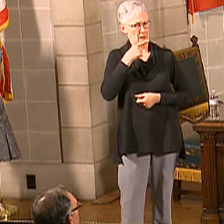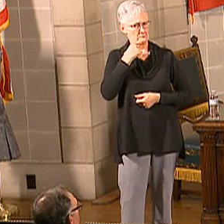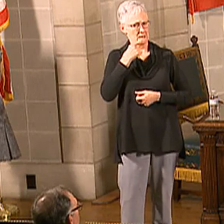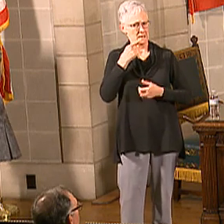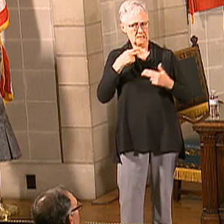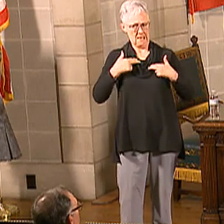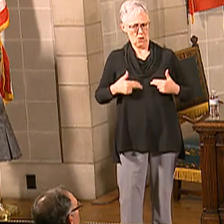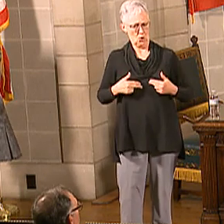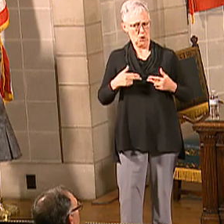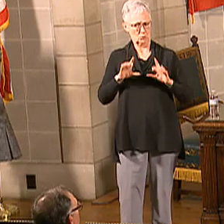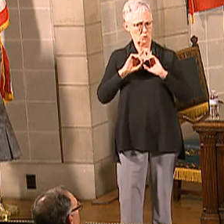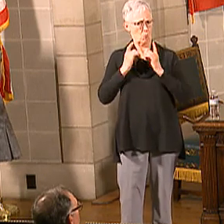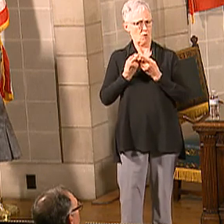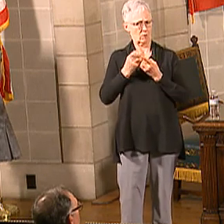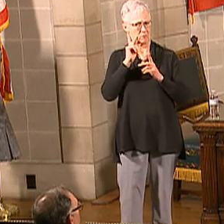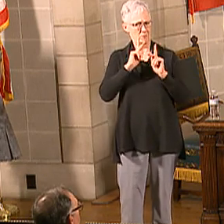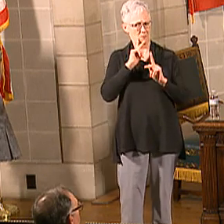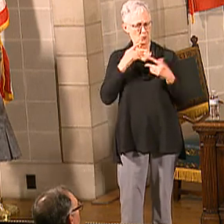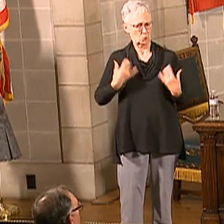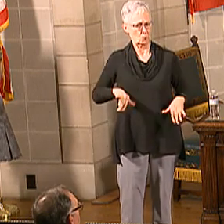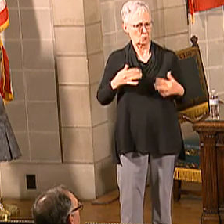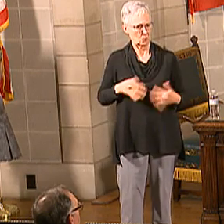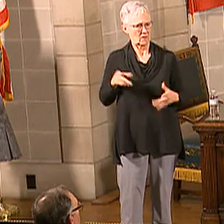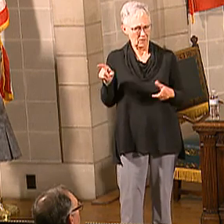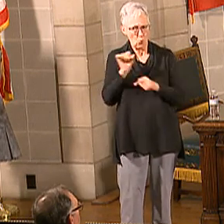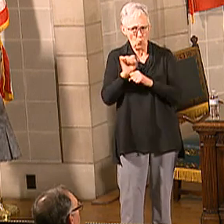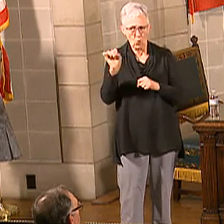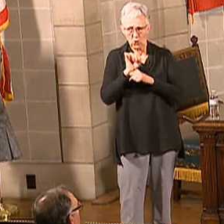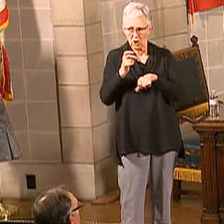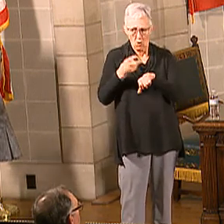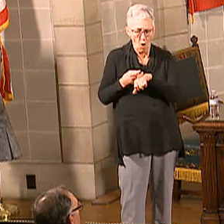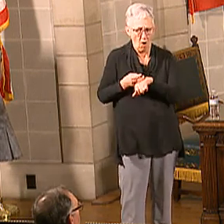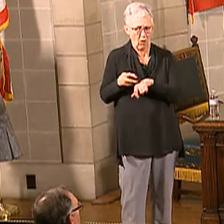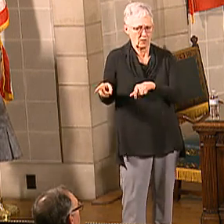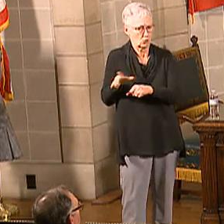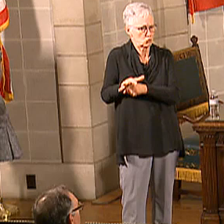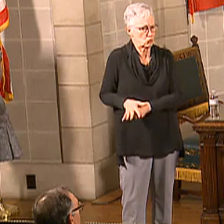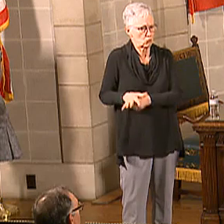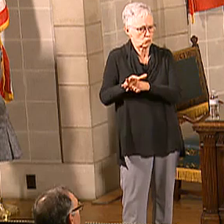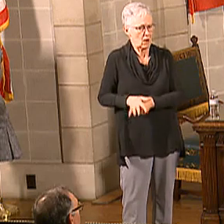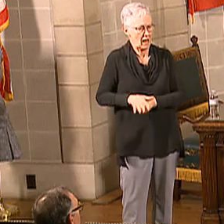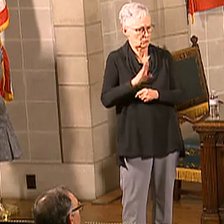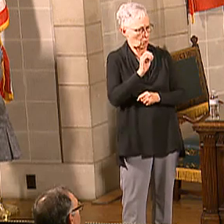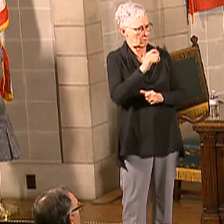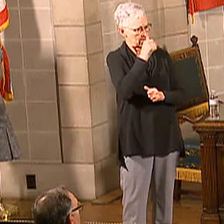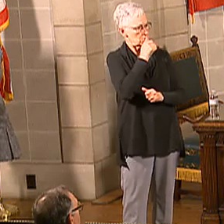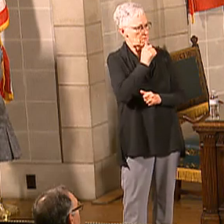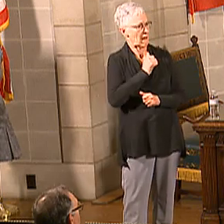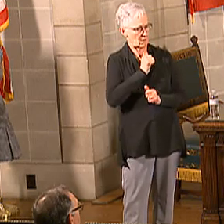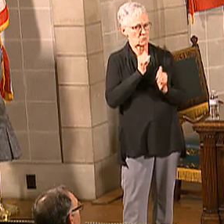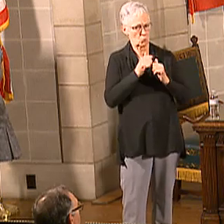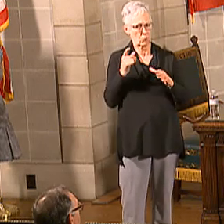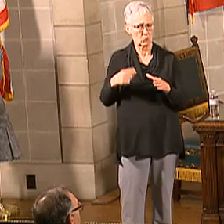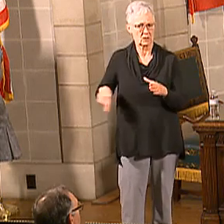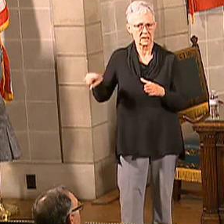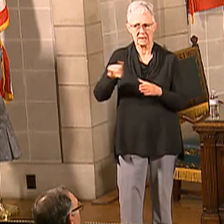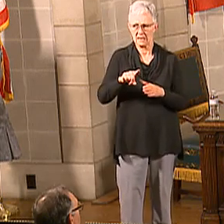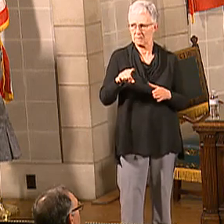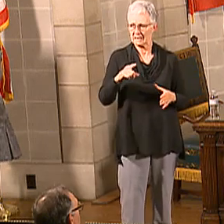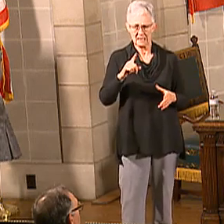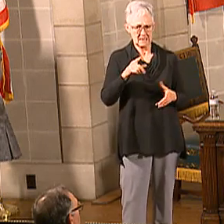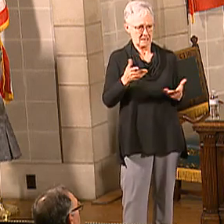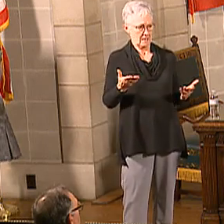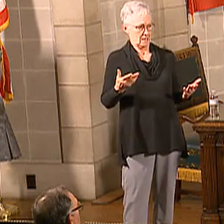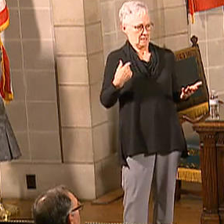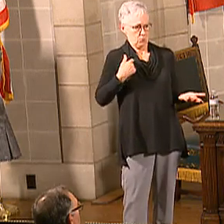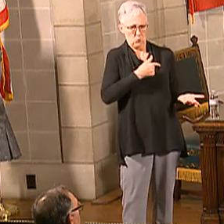very hard. They're under a lot of stress. They've got a lot of things going on. Please be patient with them because this is something that is new for all